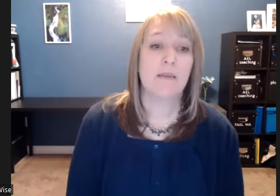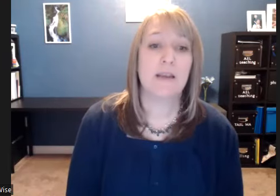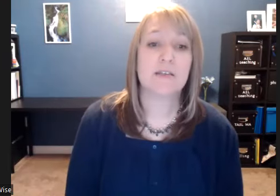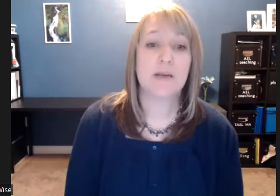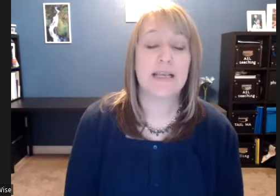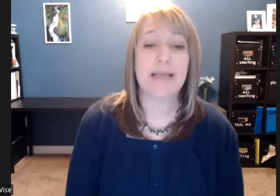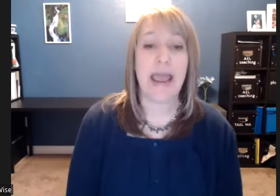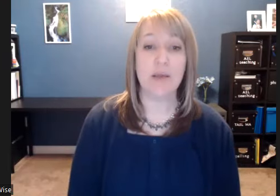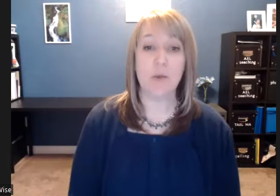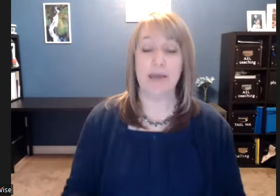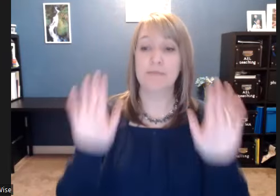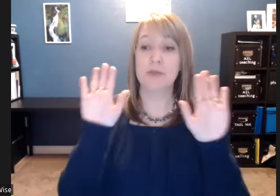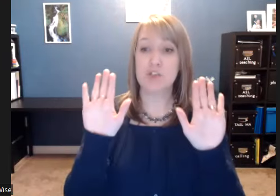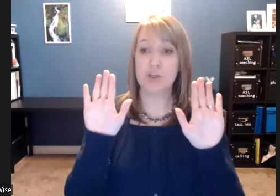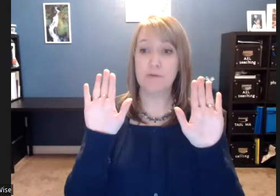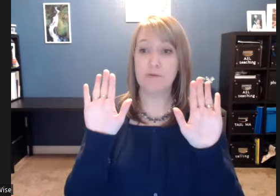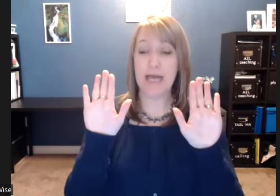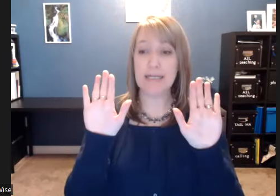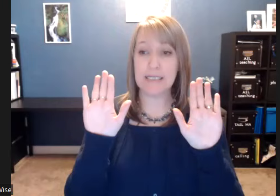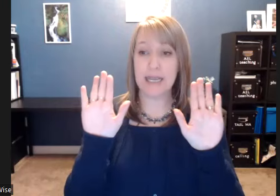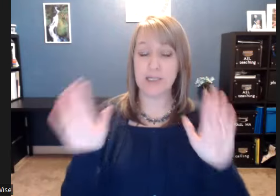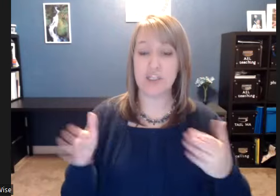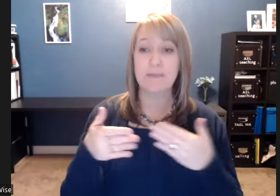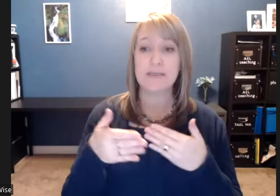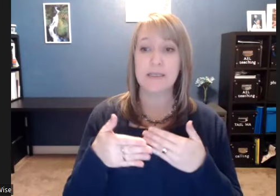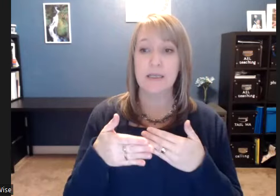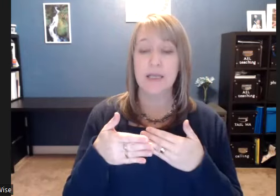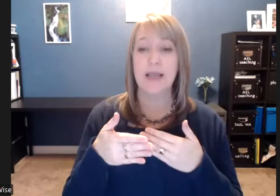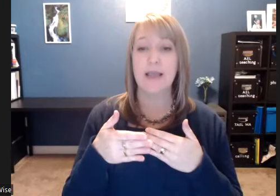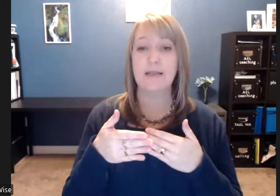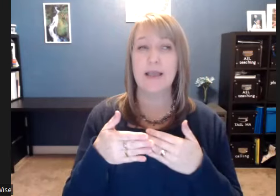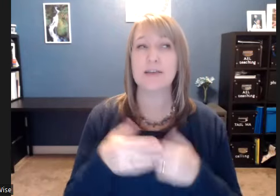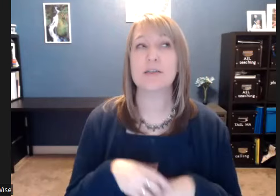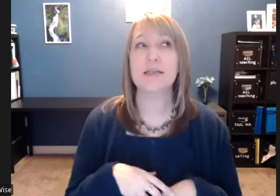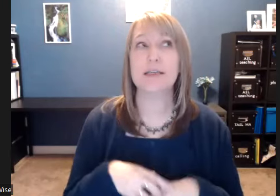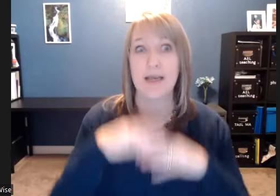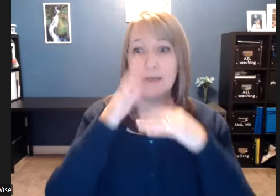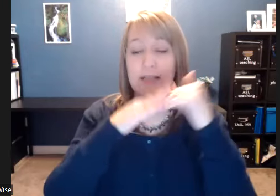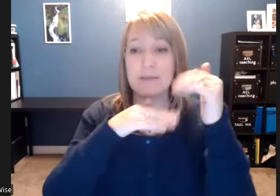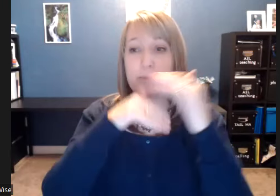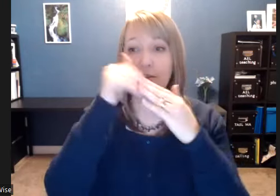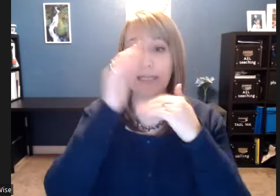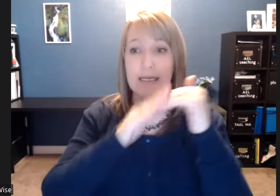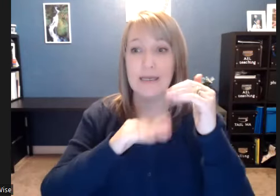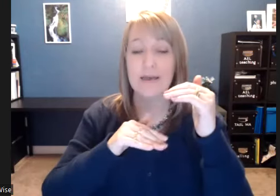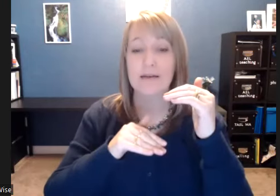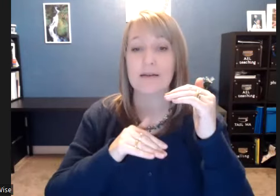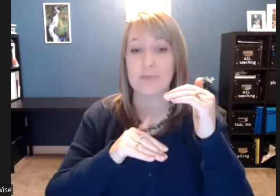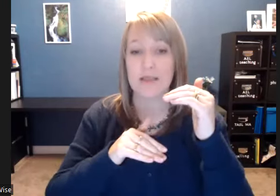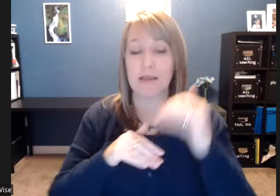The next one is anyway. Two flat hand shapes. And actually, it's kind of like building, come to think of